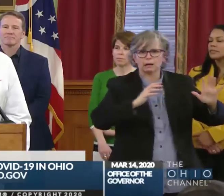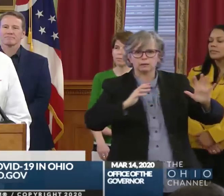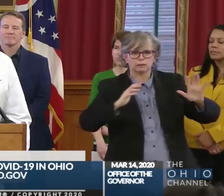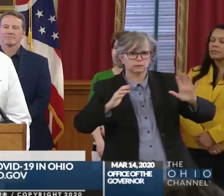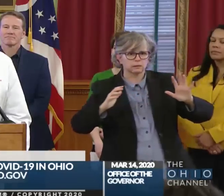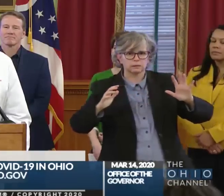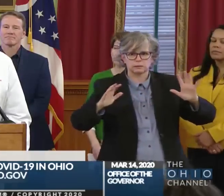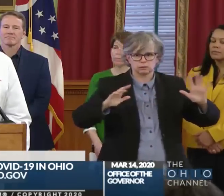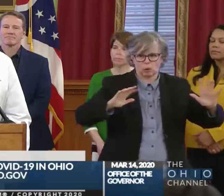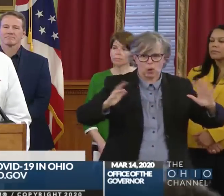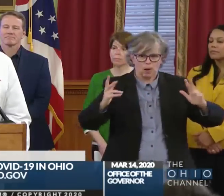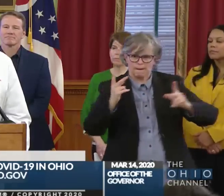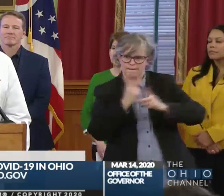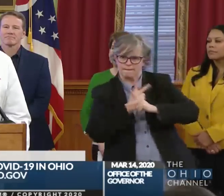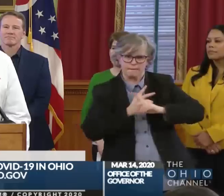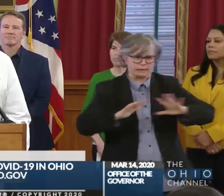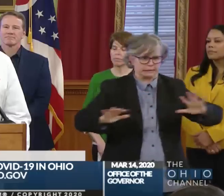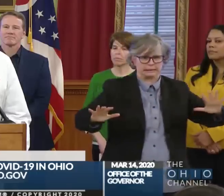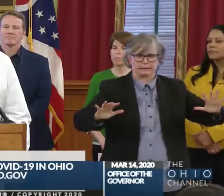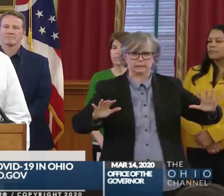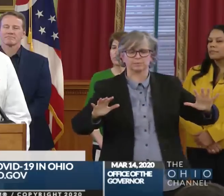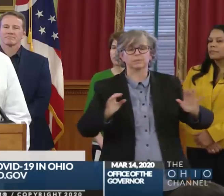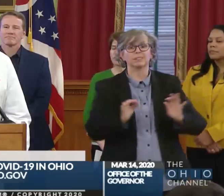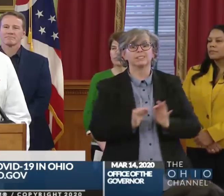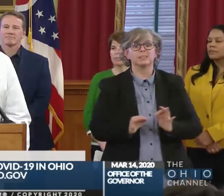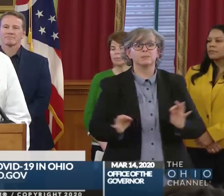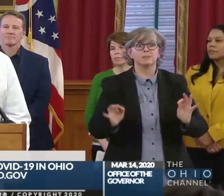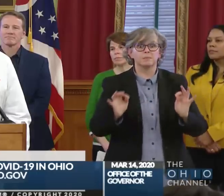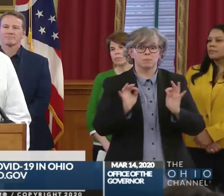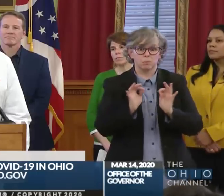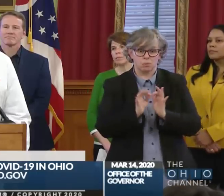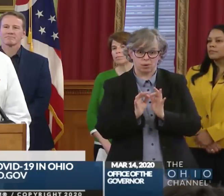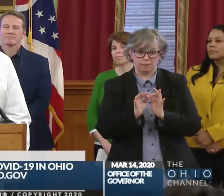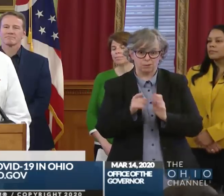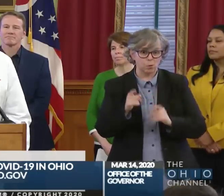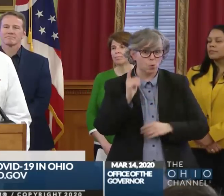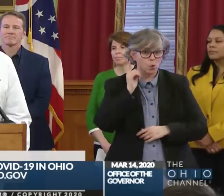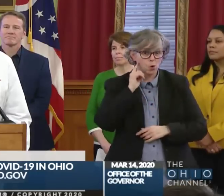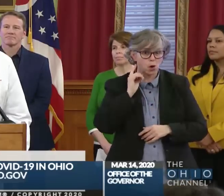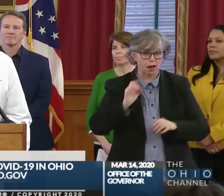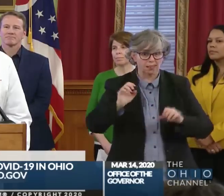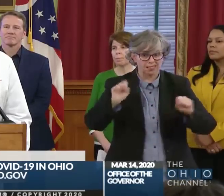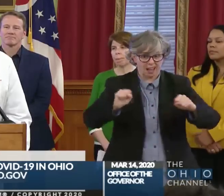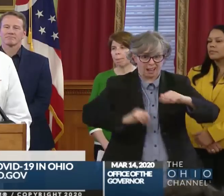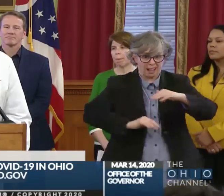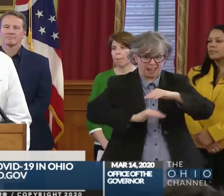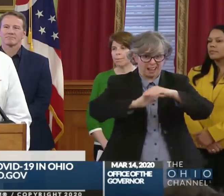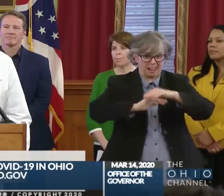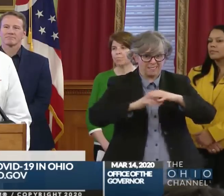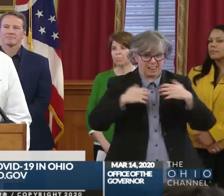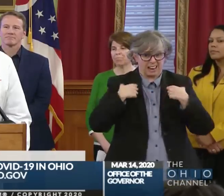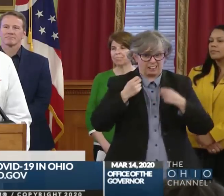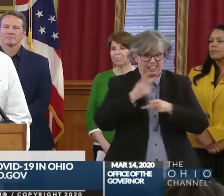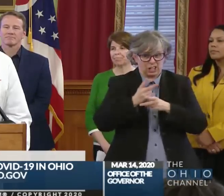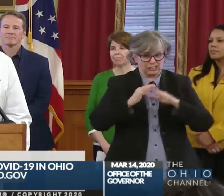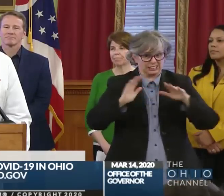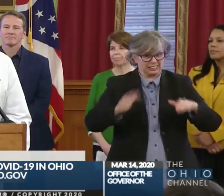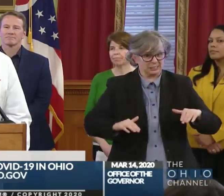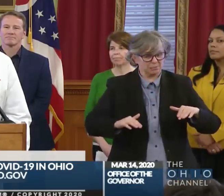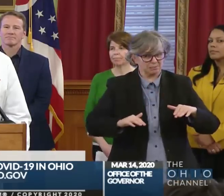important aspect, as you've heard, about the capacity of the system to make sure that we are doing all of our part to make sure that we're preserving